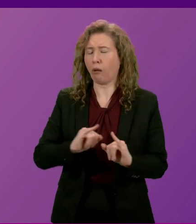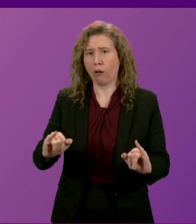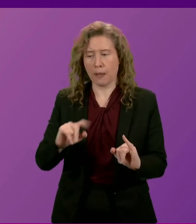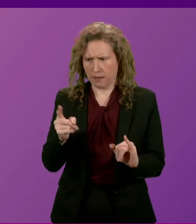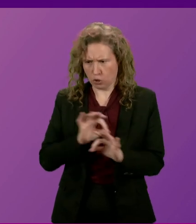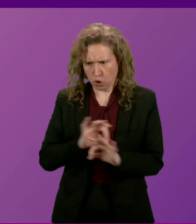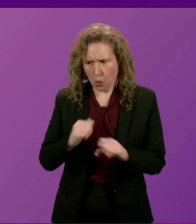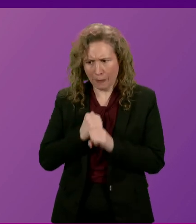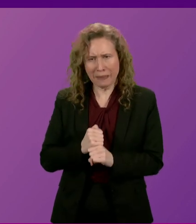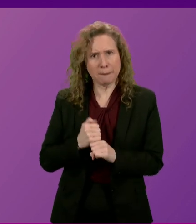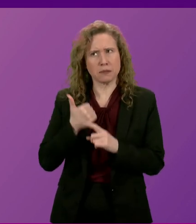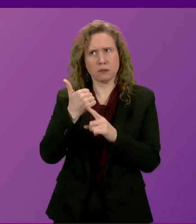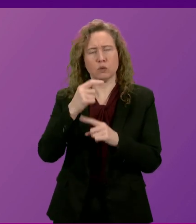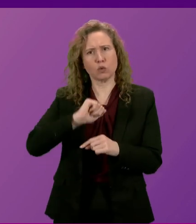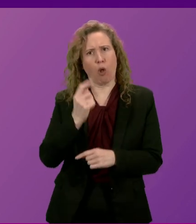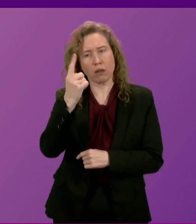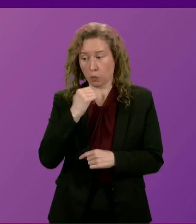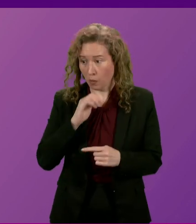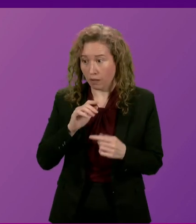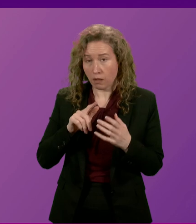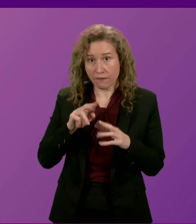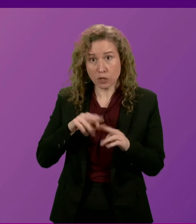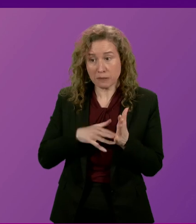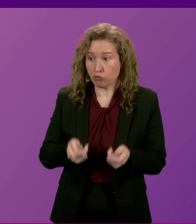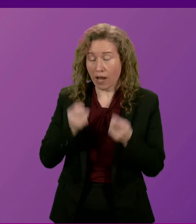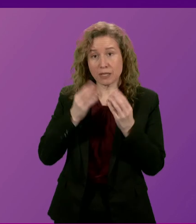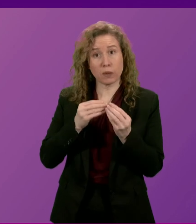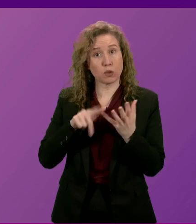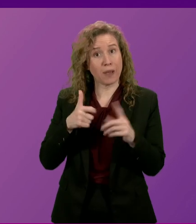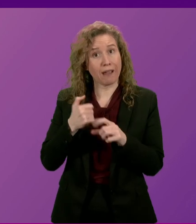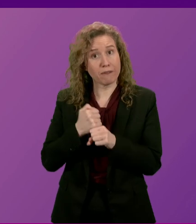is no commitment to Scotland. Will the First Minister raise that with the UK government?